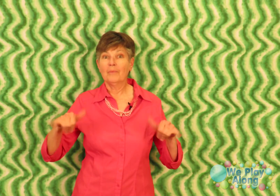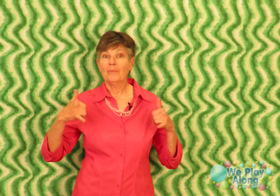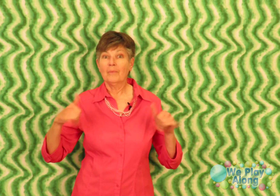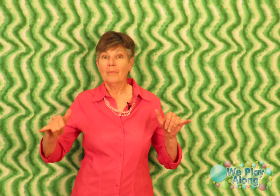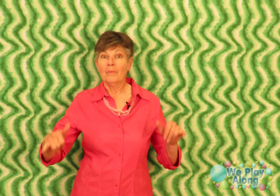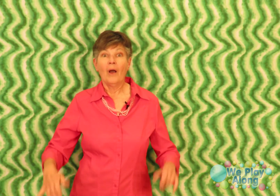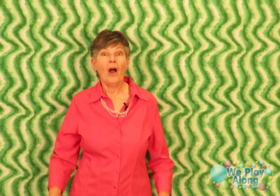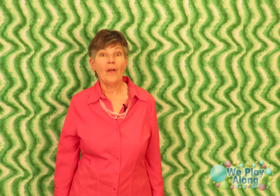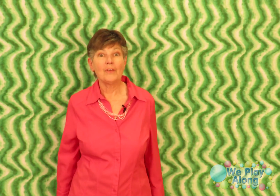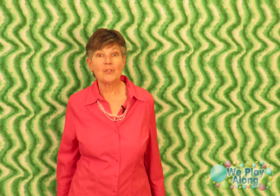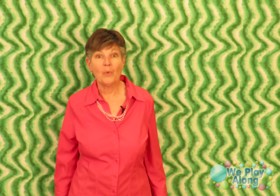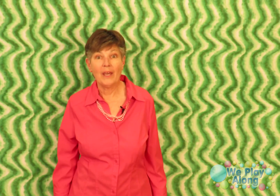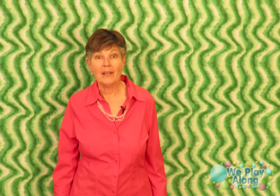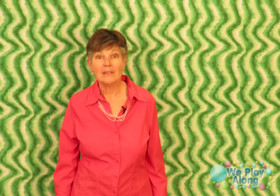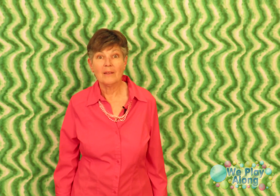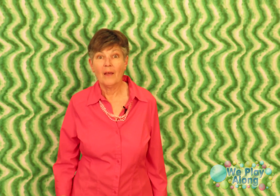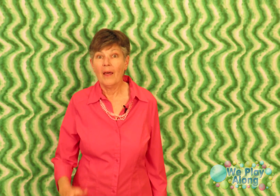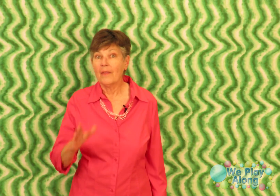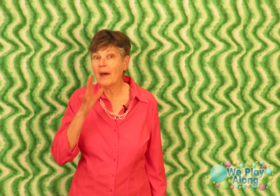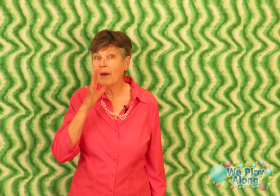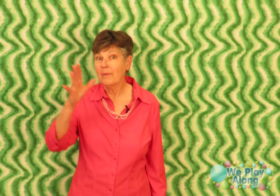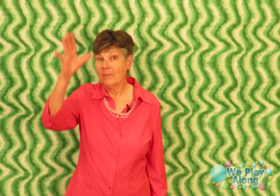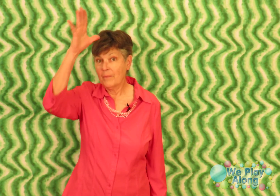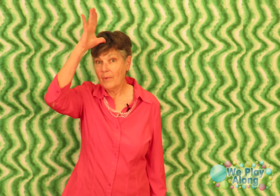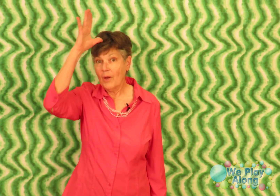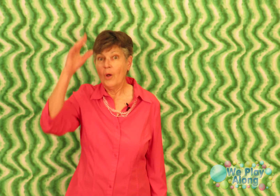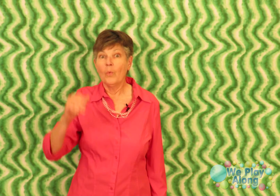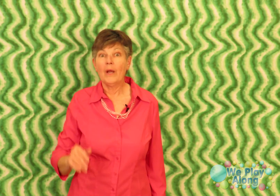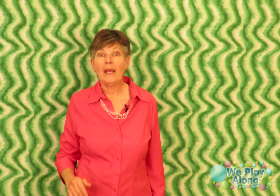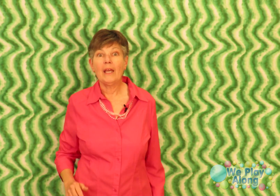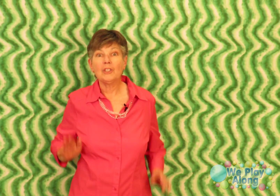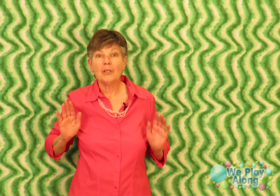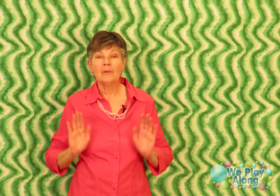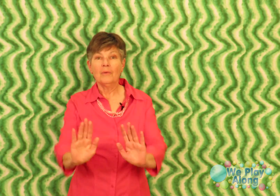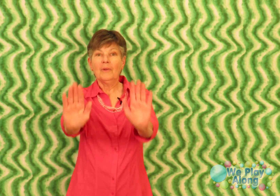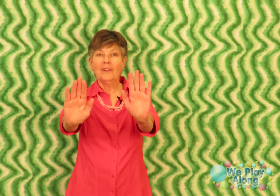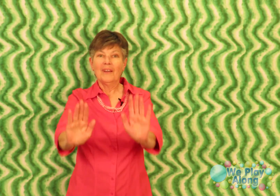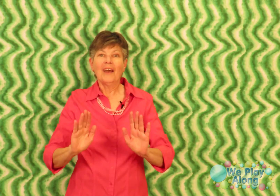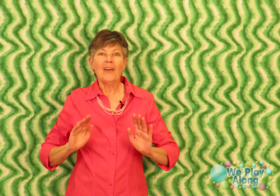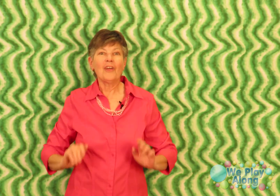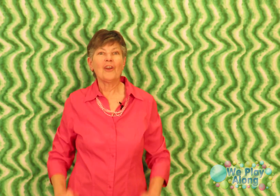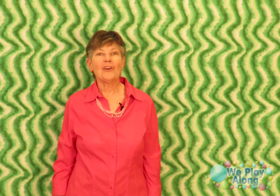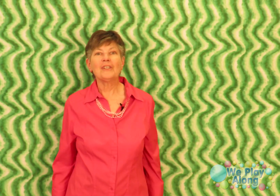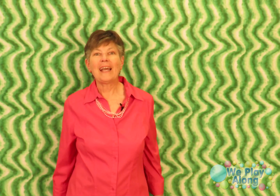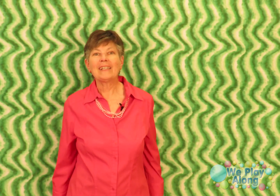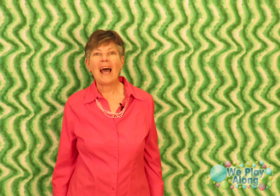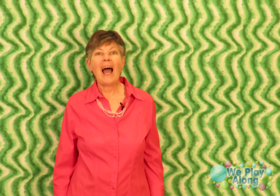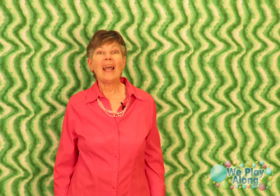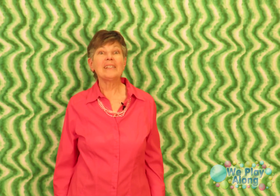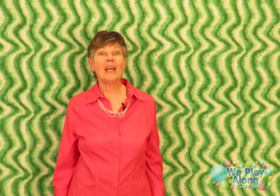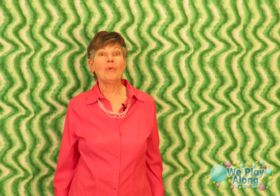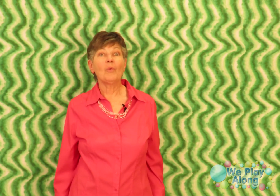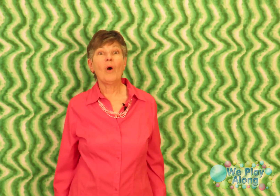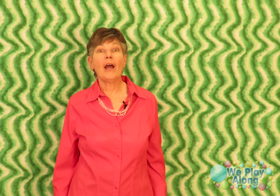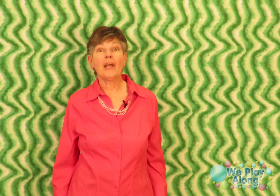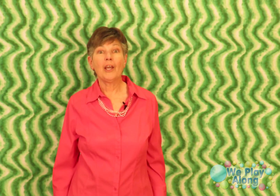on the swings, the the girls as high as they would want to